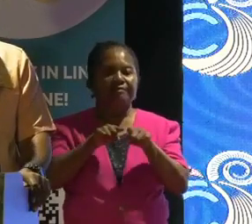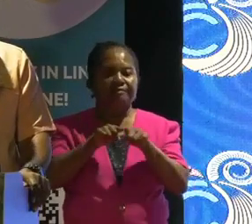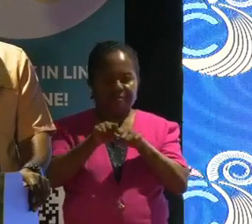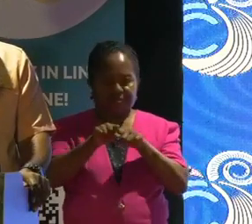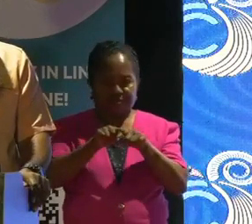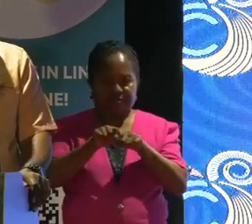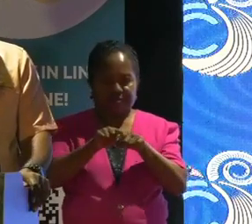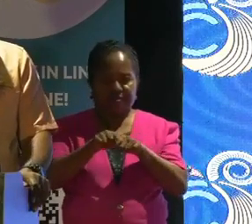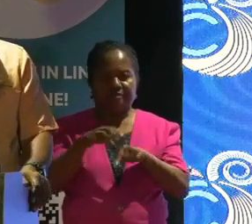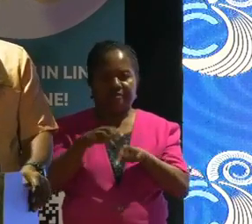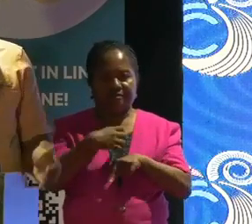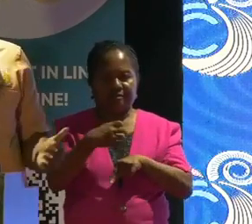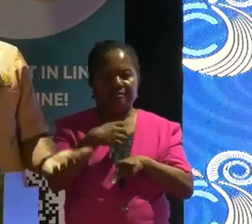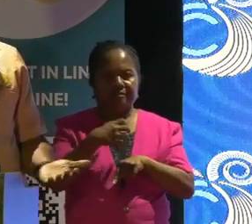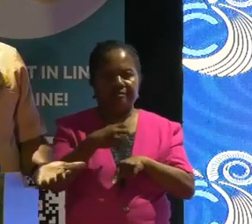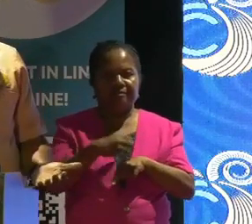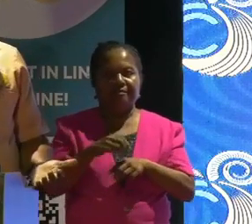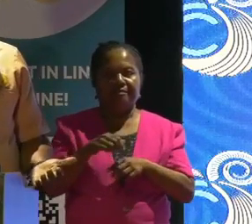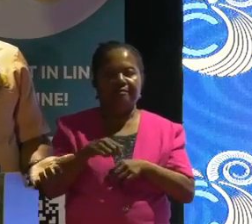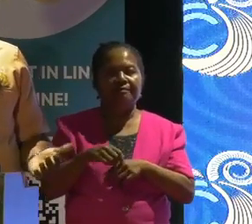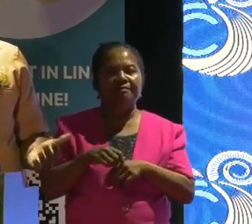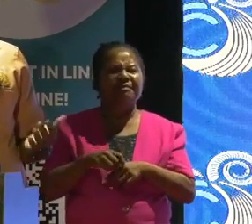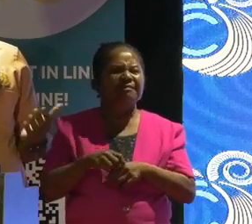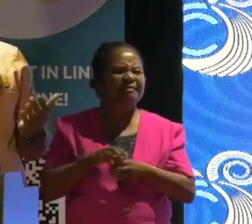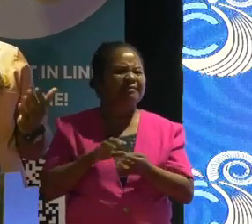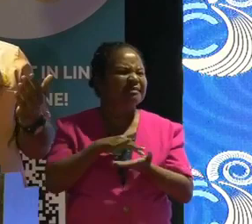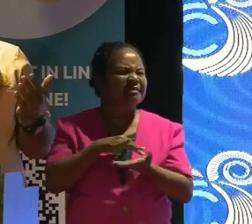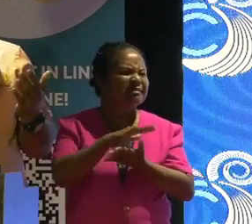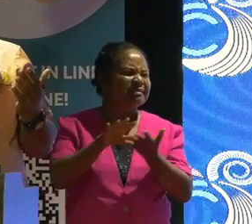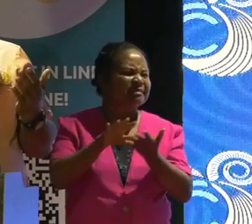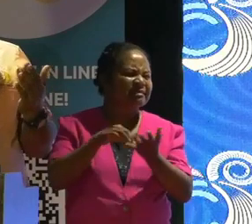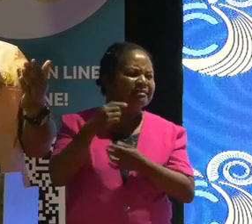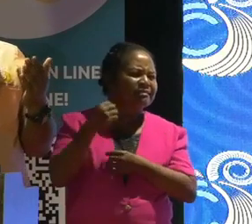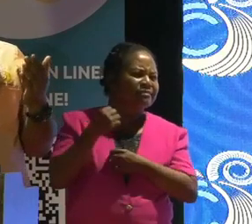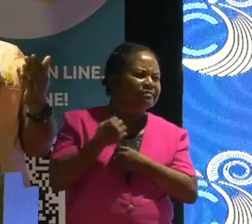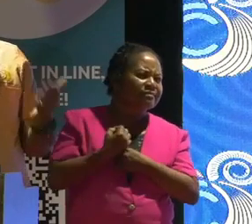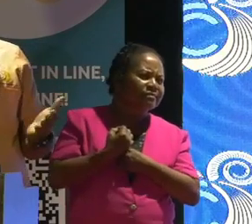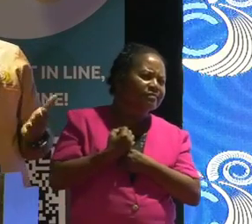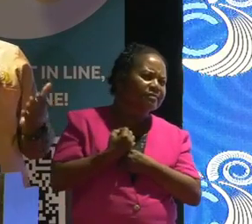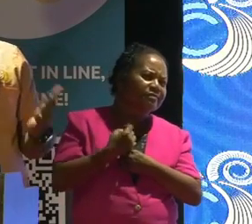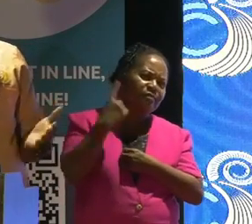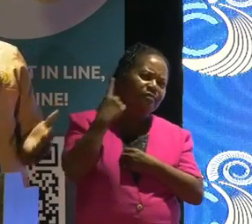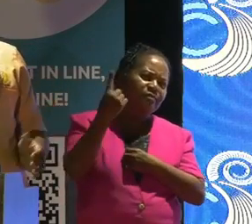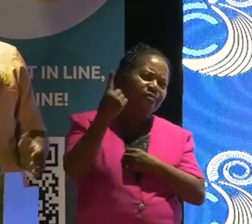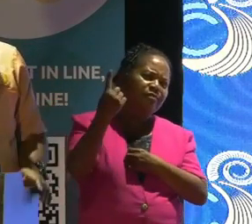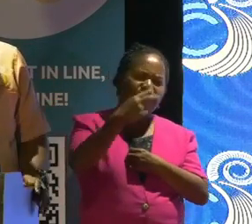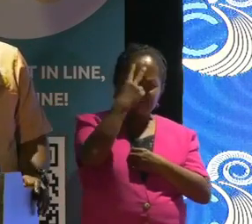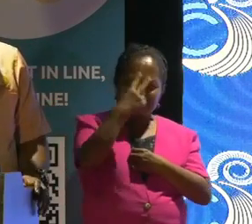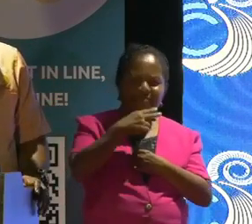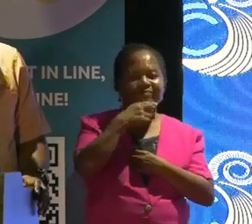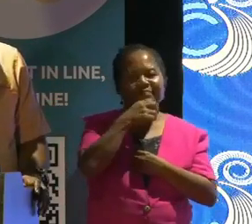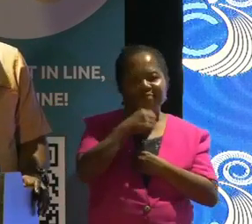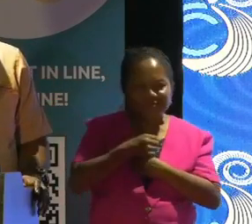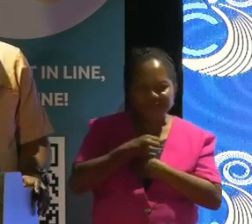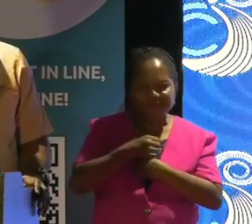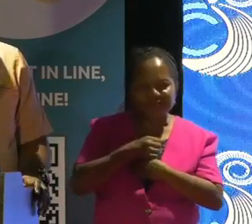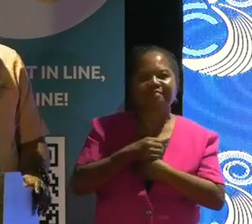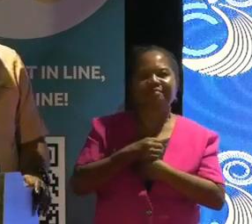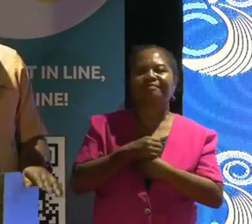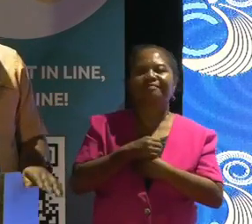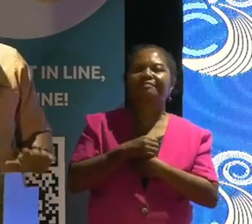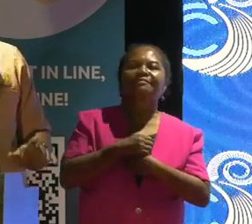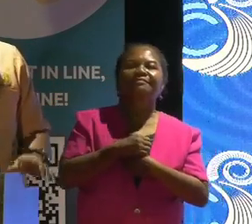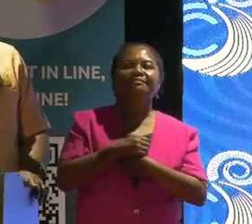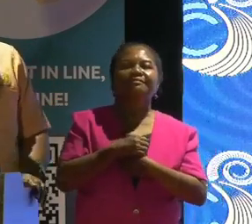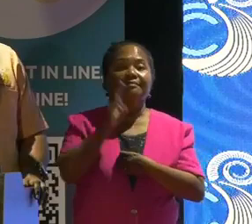as possible. So here comes the story. There was one lapun man,